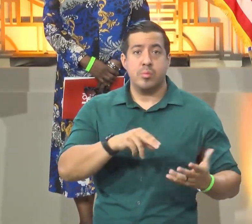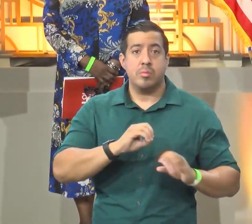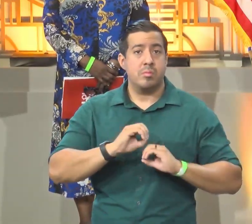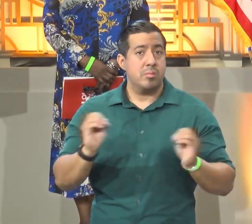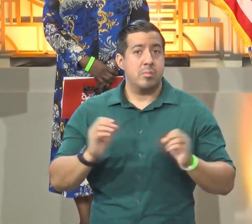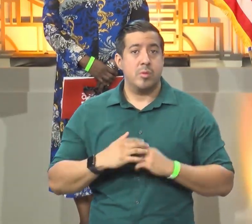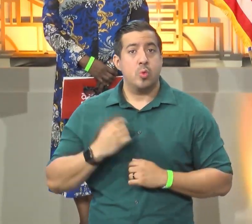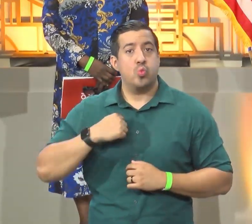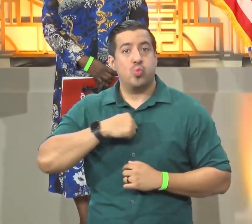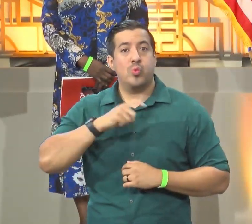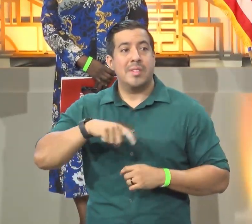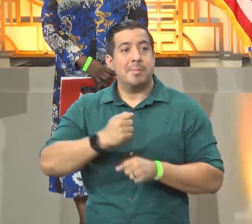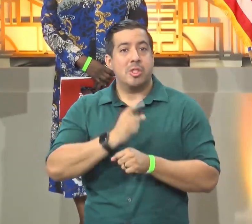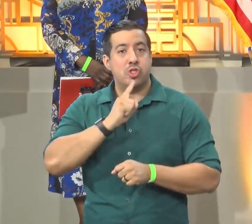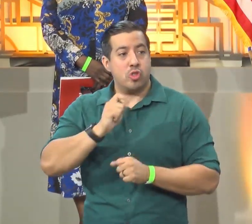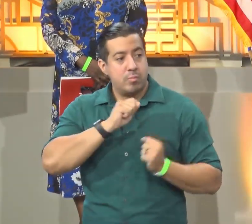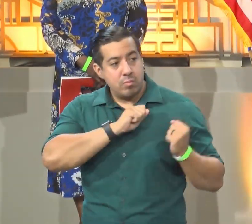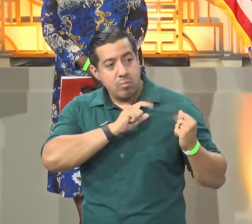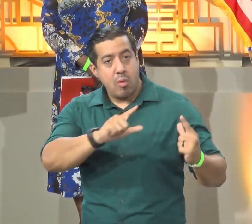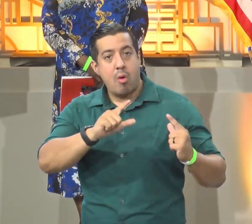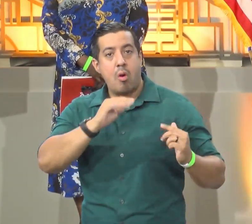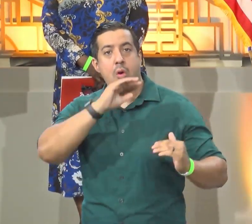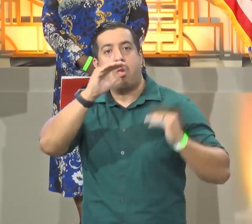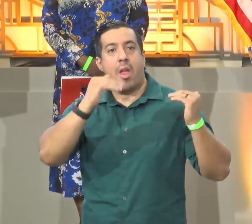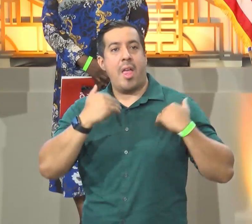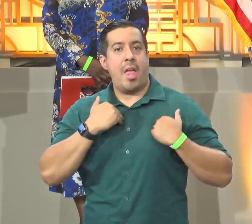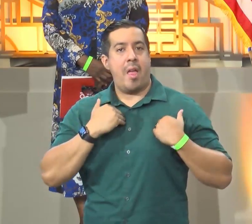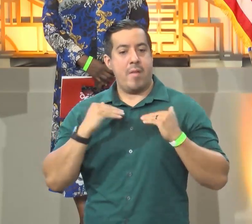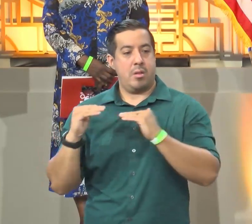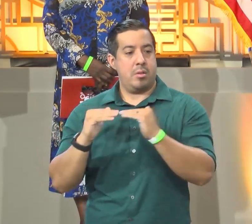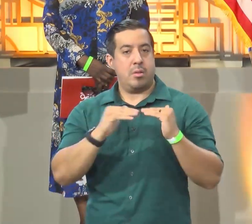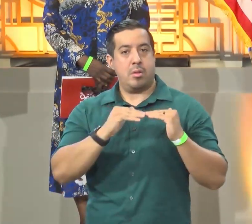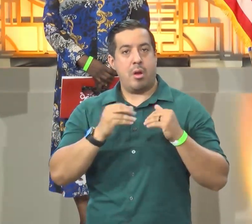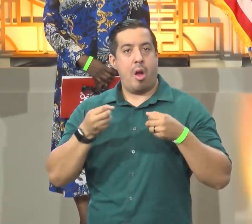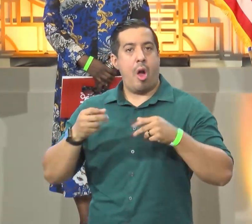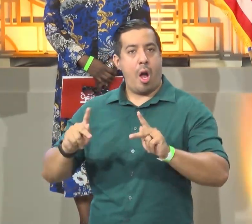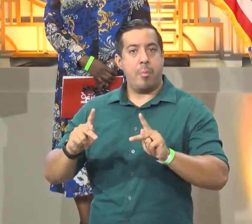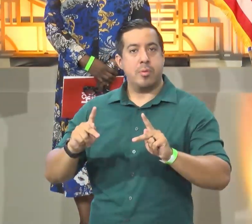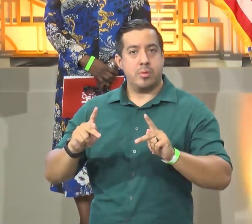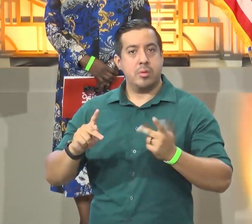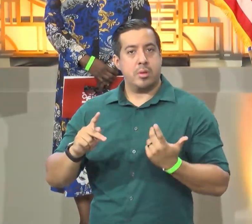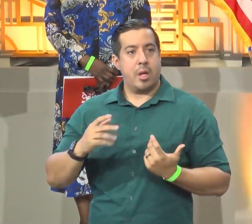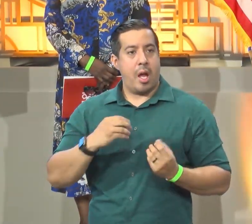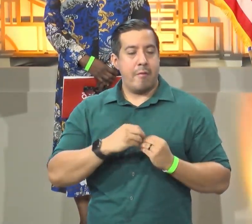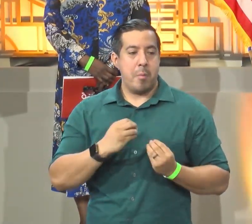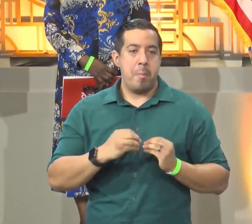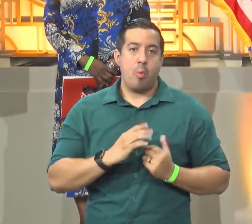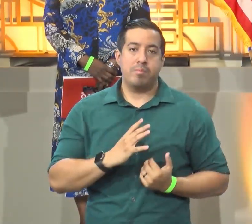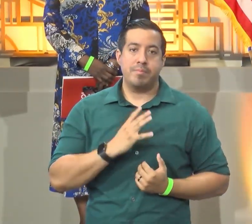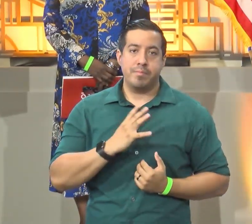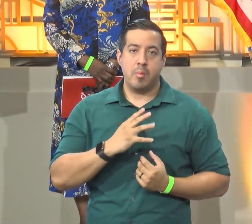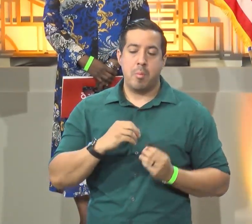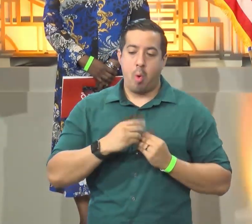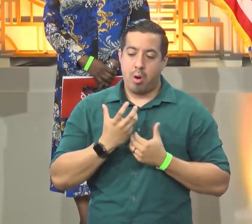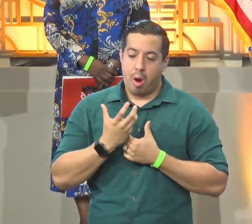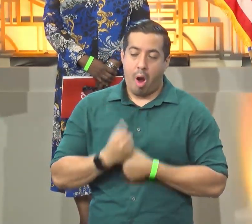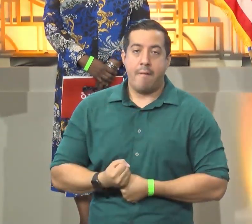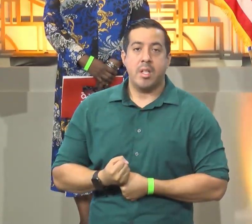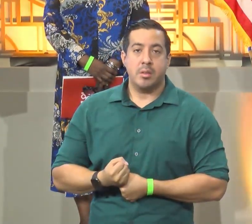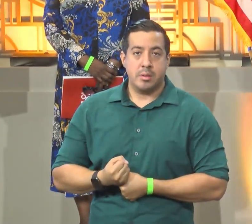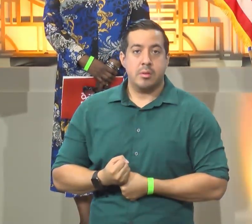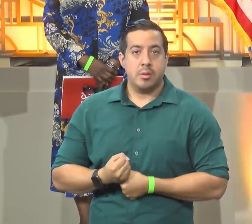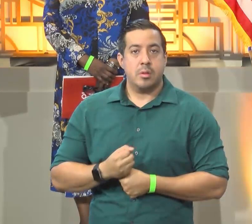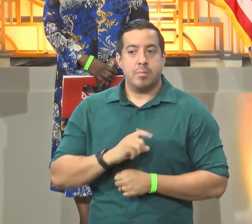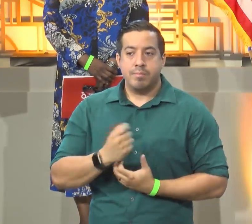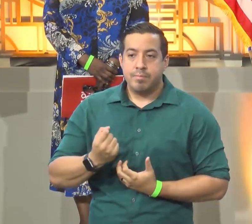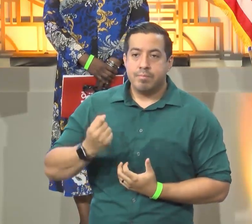ensure all adults are afforded equity of opportunity to gain the dignity, confidence, and